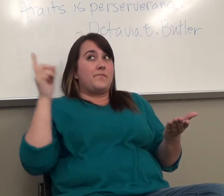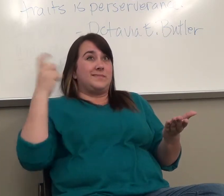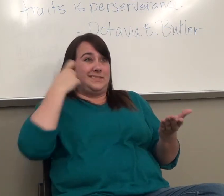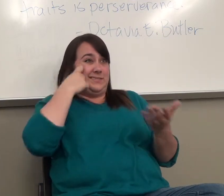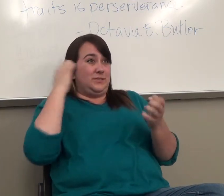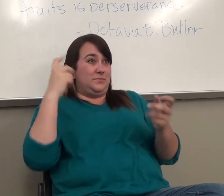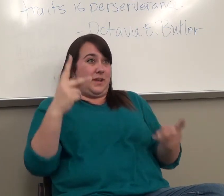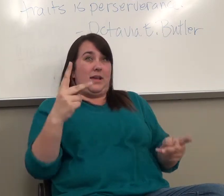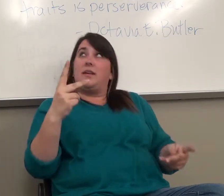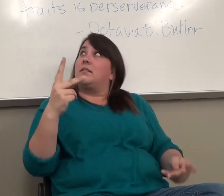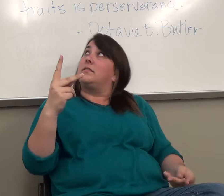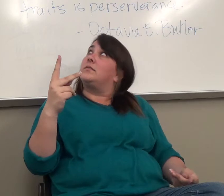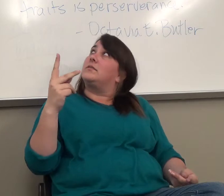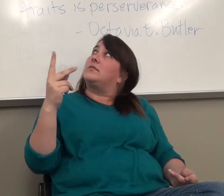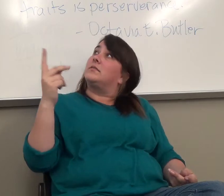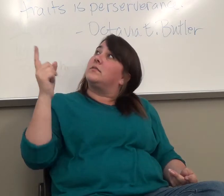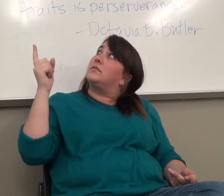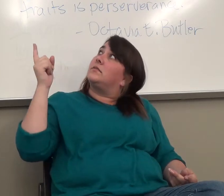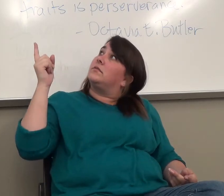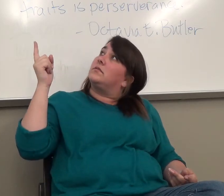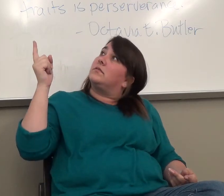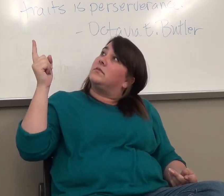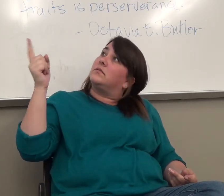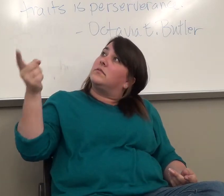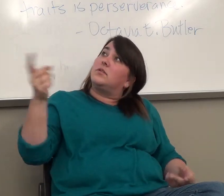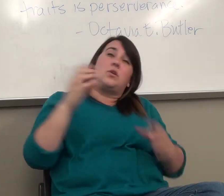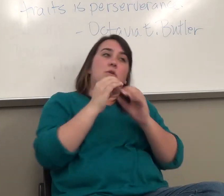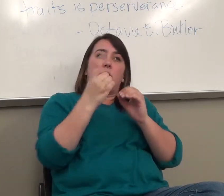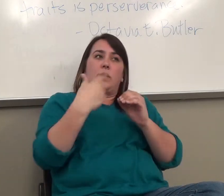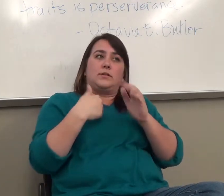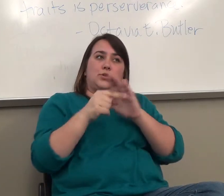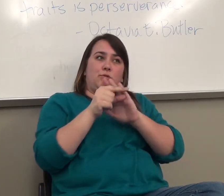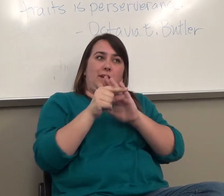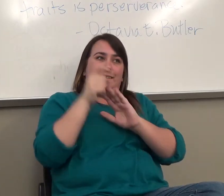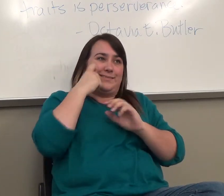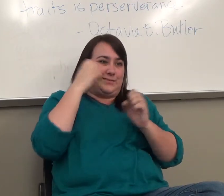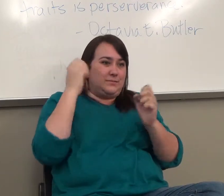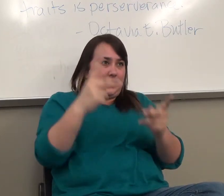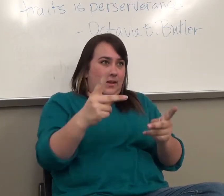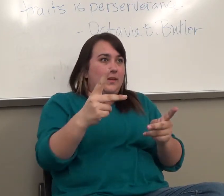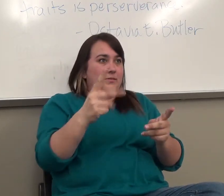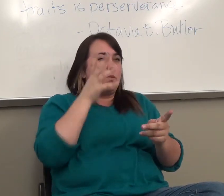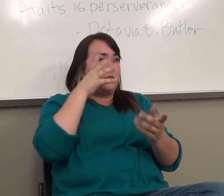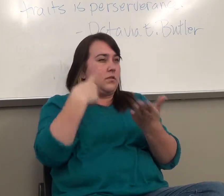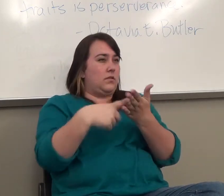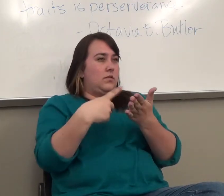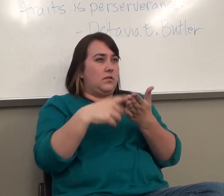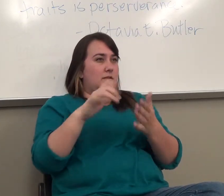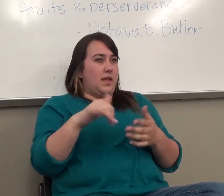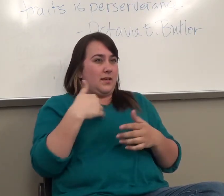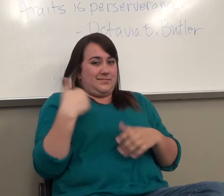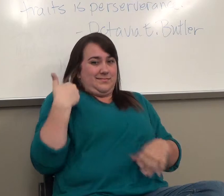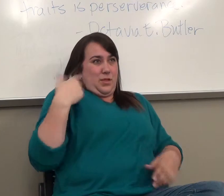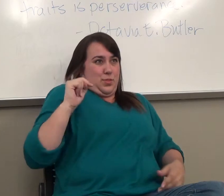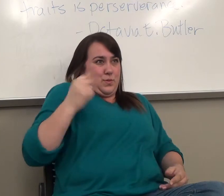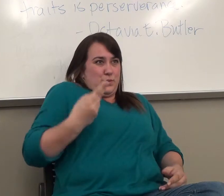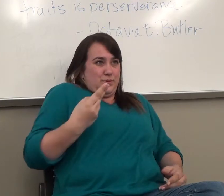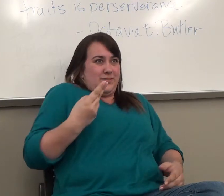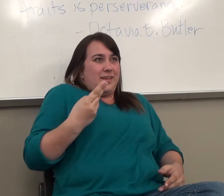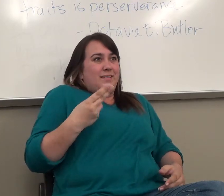to you, and nobody has a grade on that one. So we're going to talk about, that's the one we did on Thursday, that subject-verb